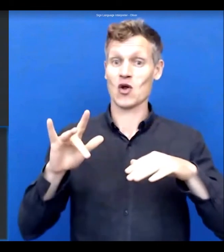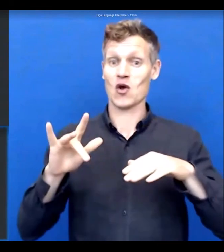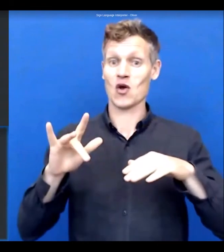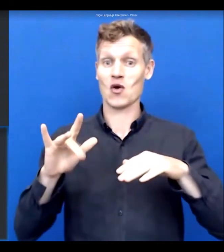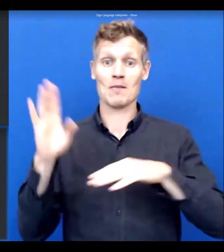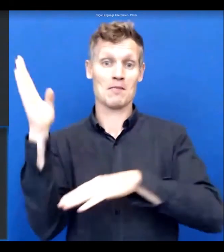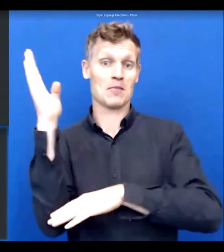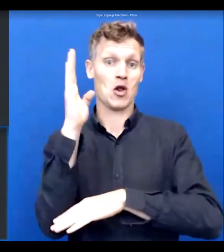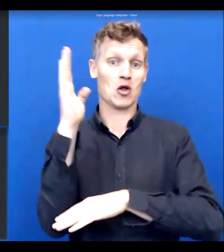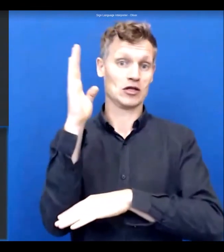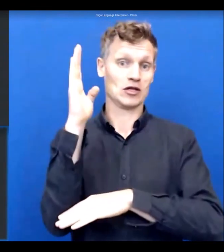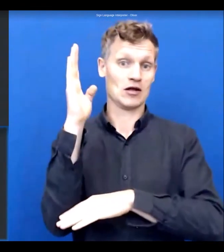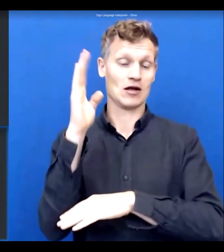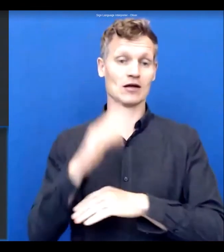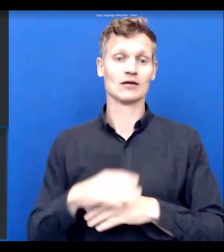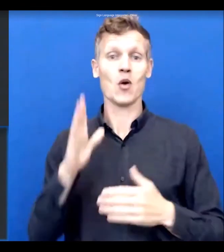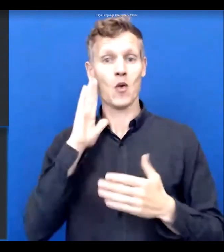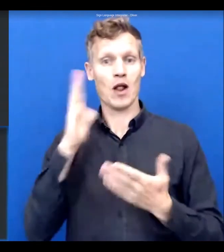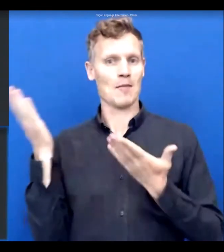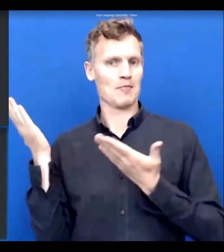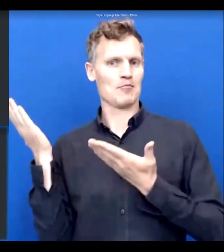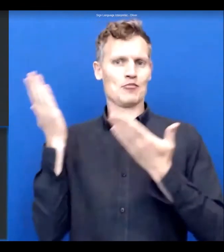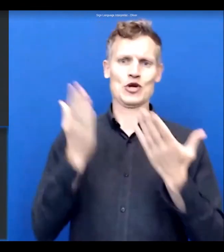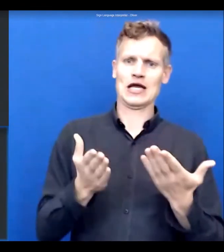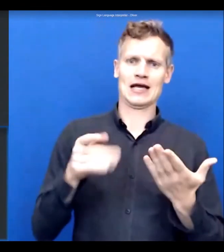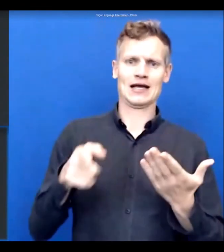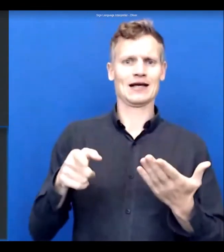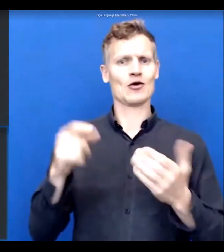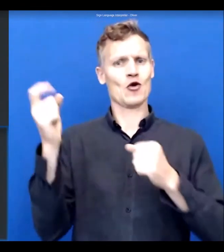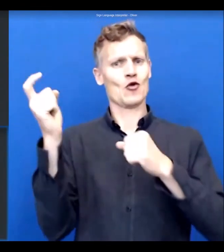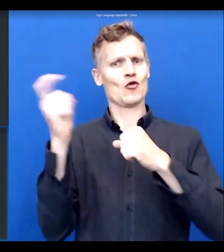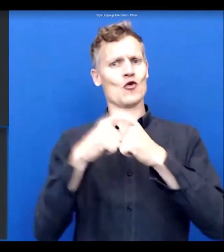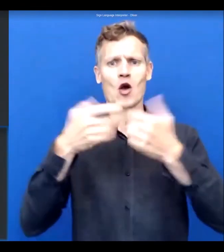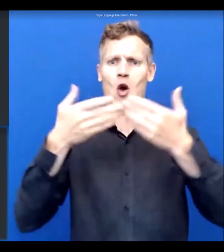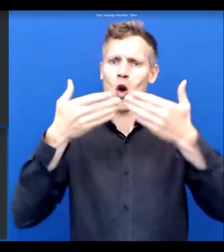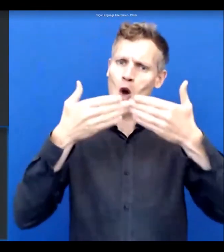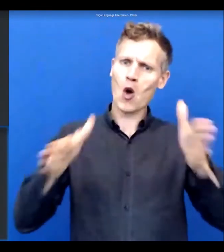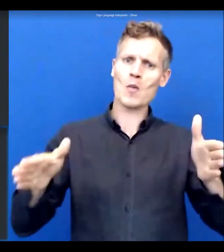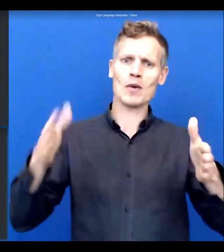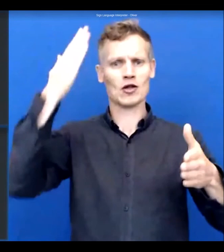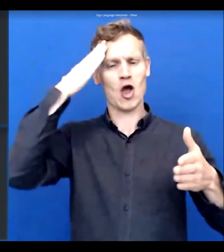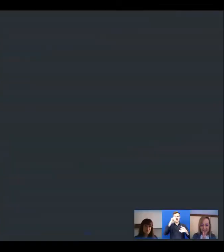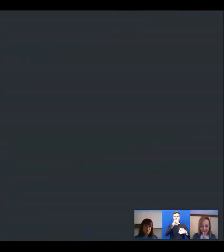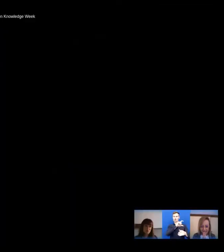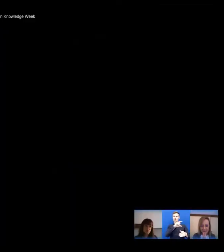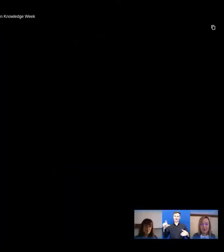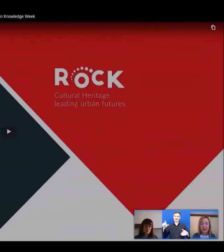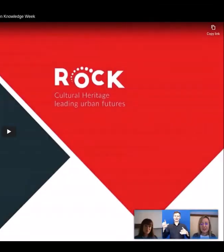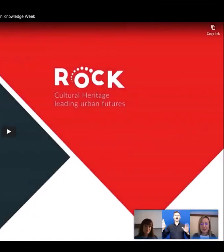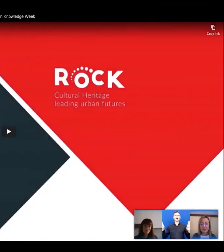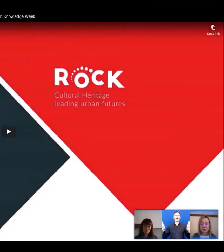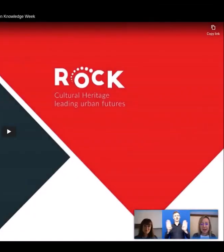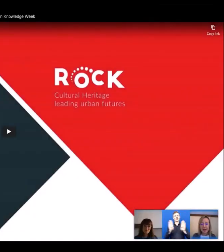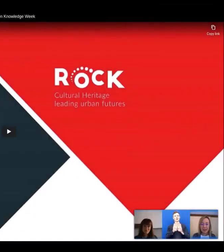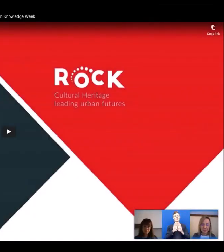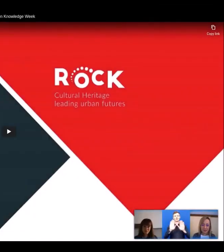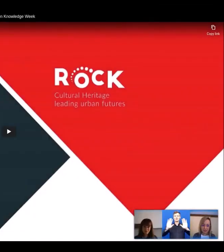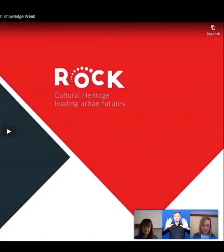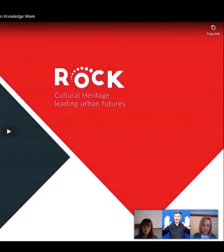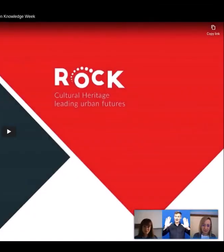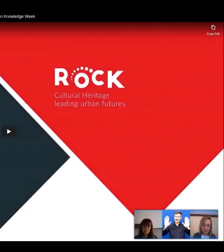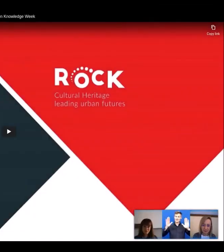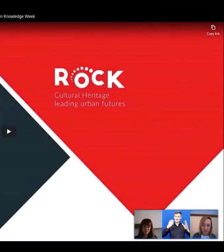the ROC Open Knowledge Week to a closure. Goodbye. Thank you very much. Goodbye.